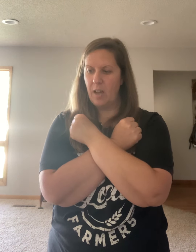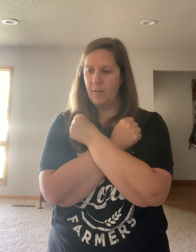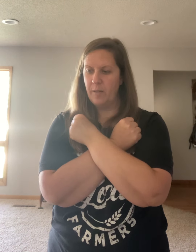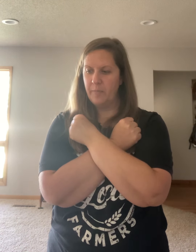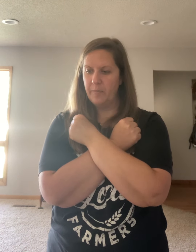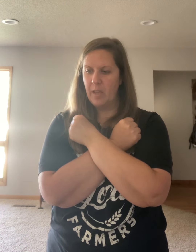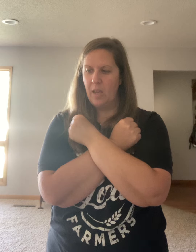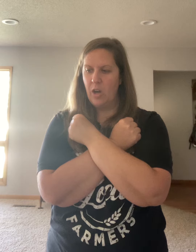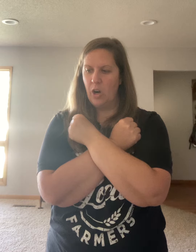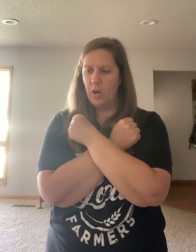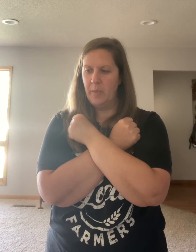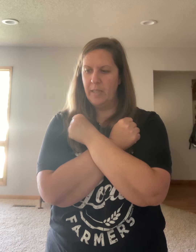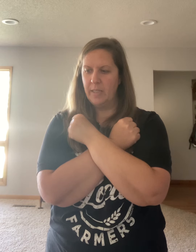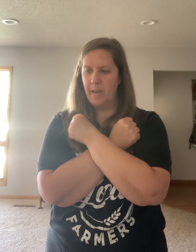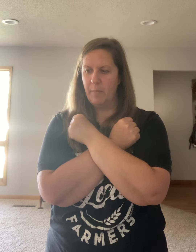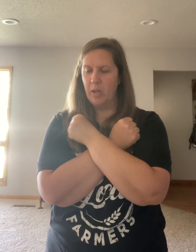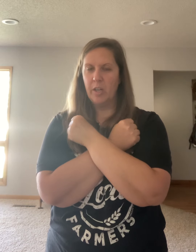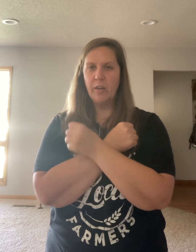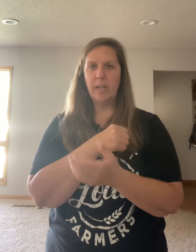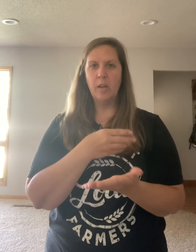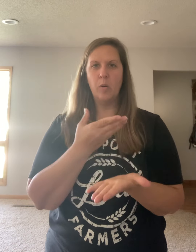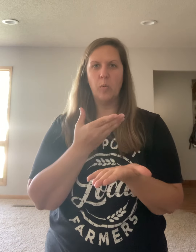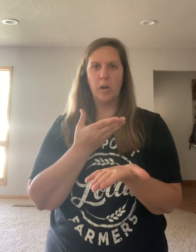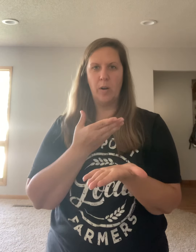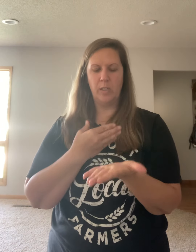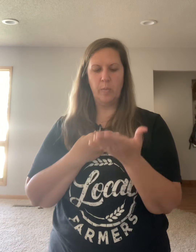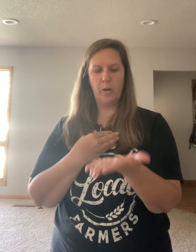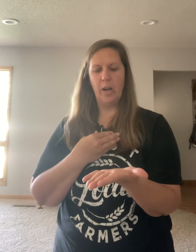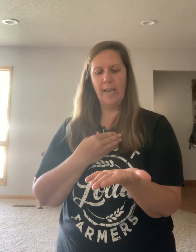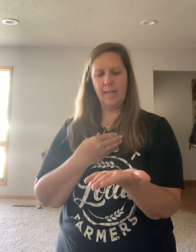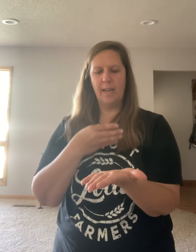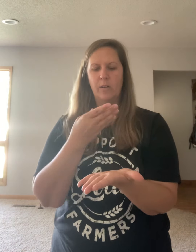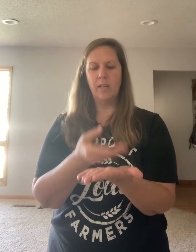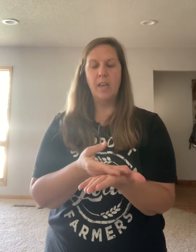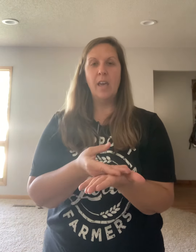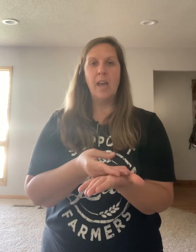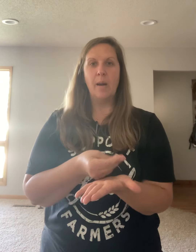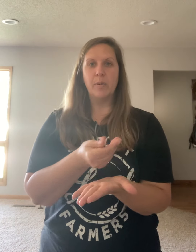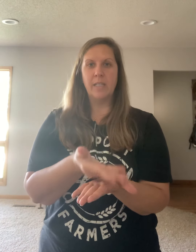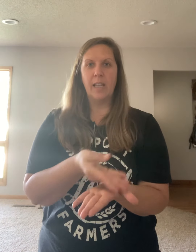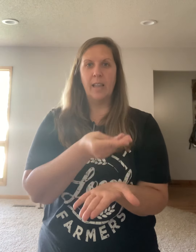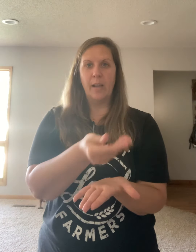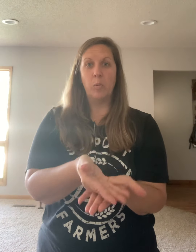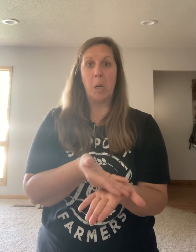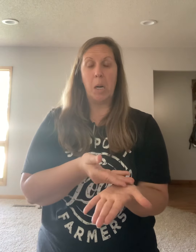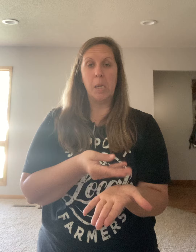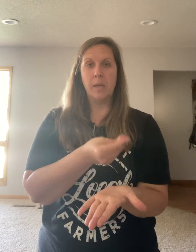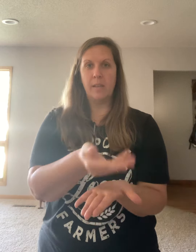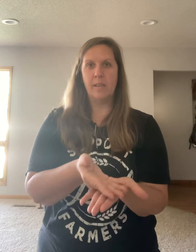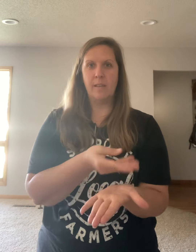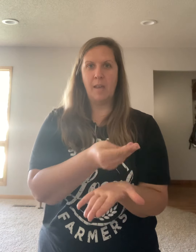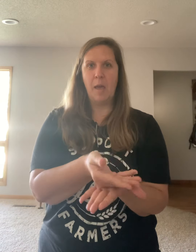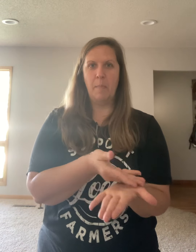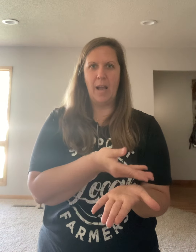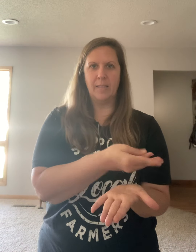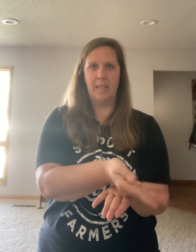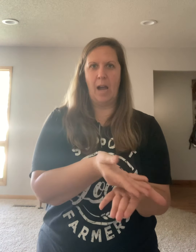love. Hermes and Mercury, we're going to put our hand out and pretend like we're passing out